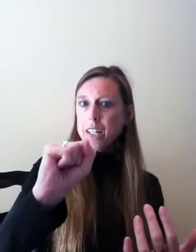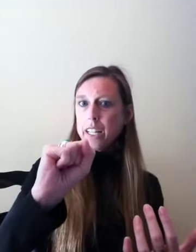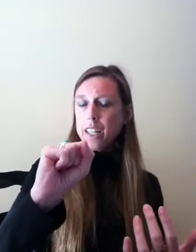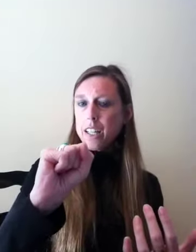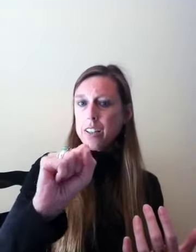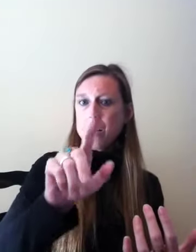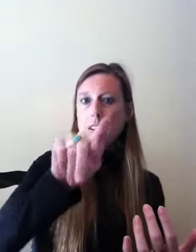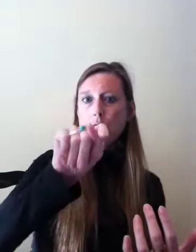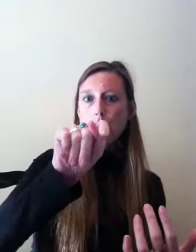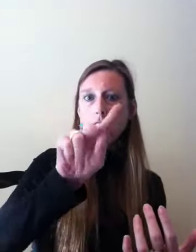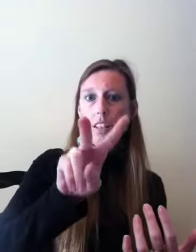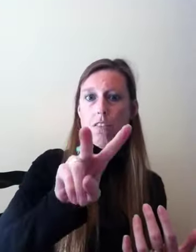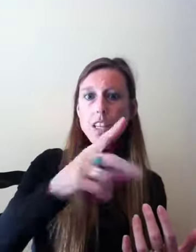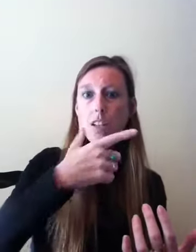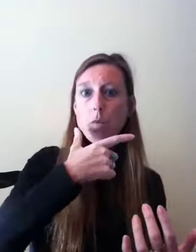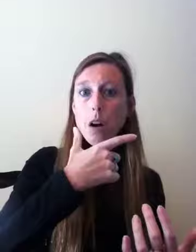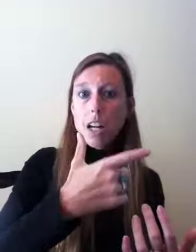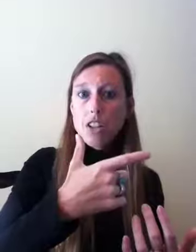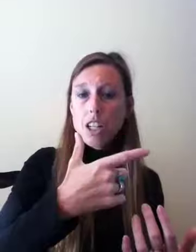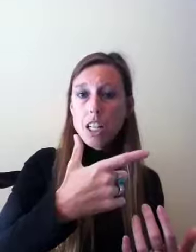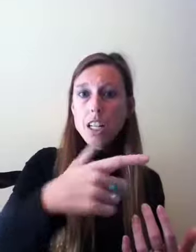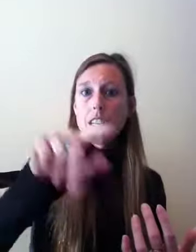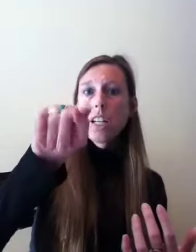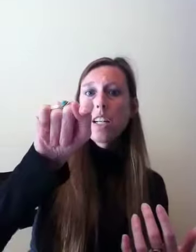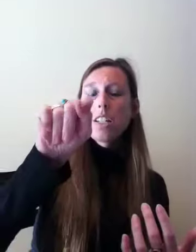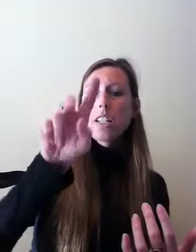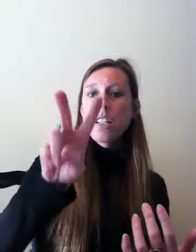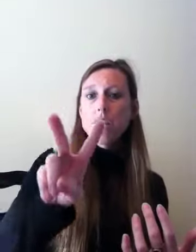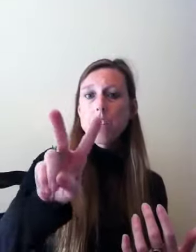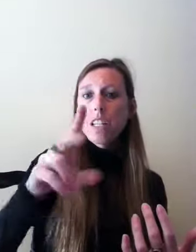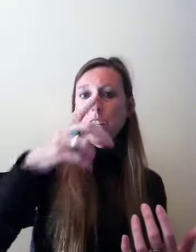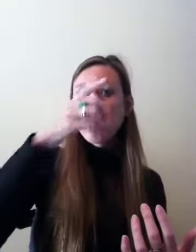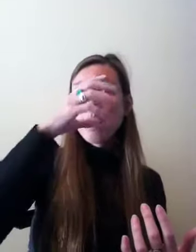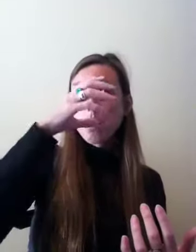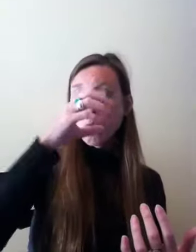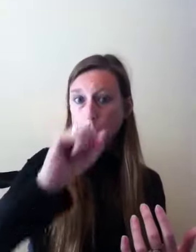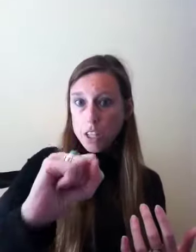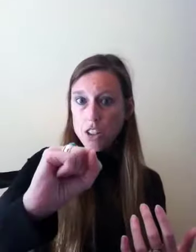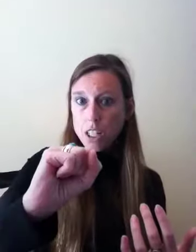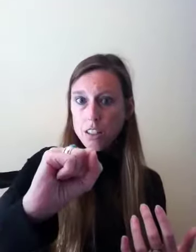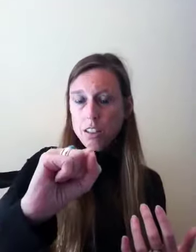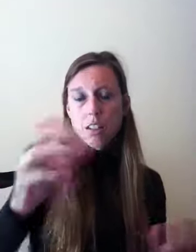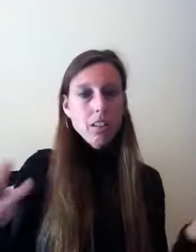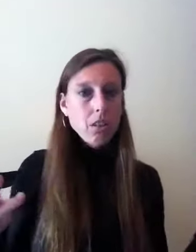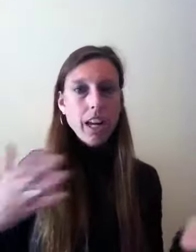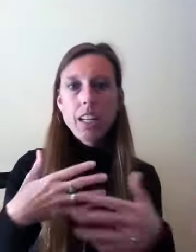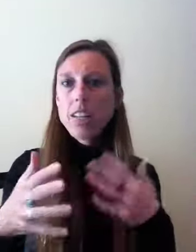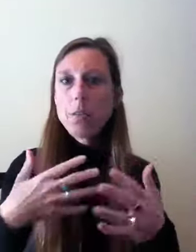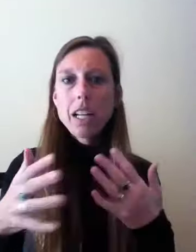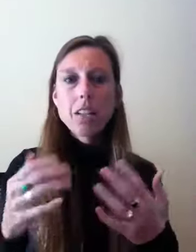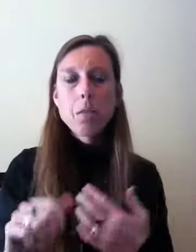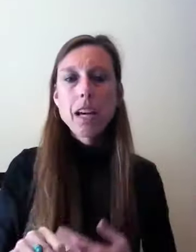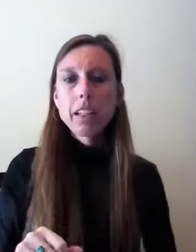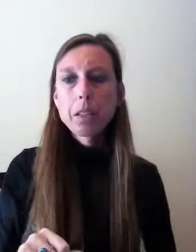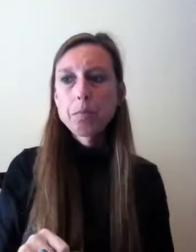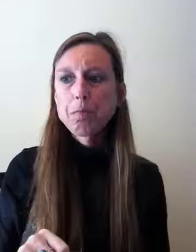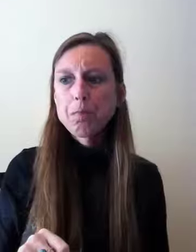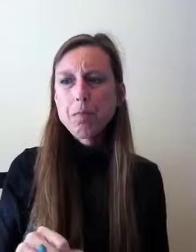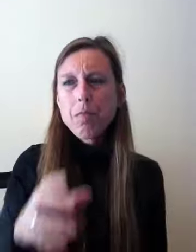like this. So TV watching, TV watching. Okay, either way doesn't matter.